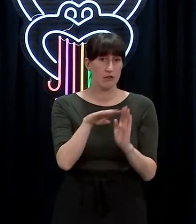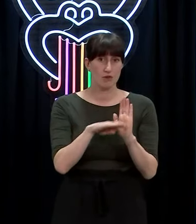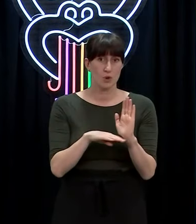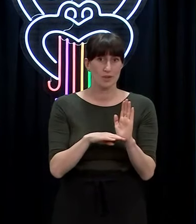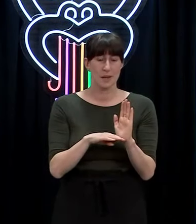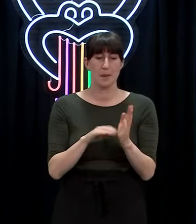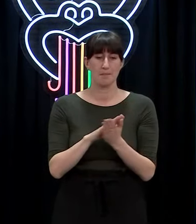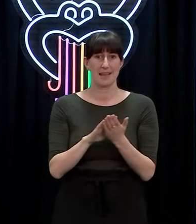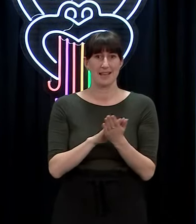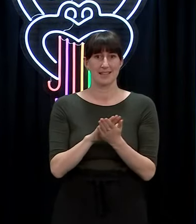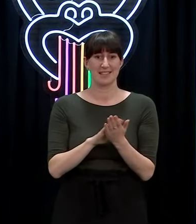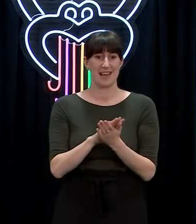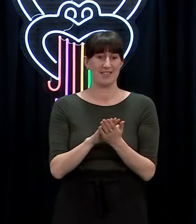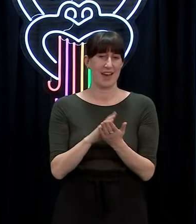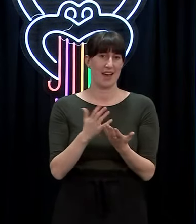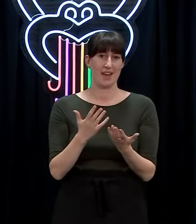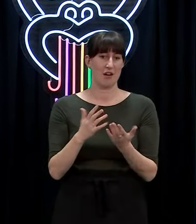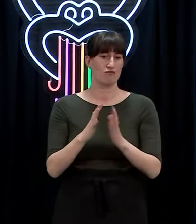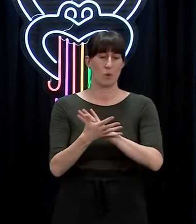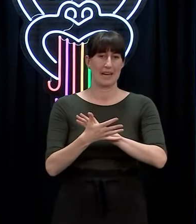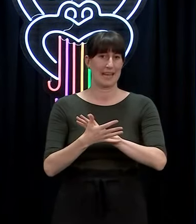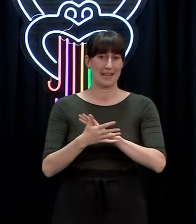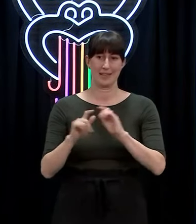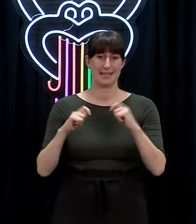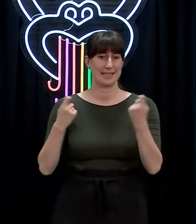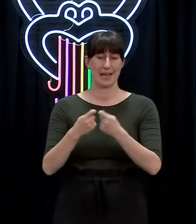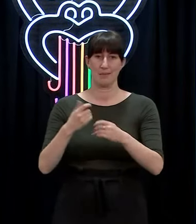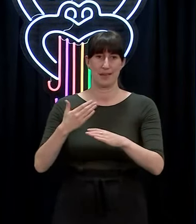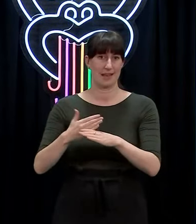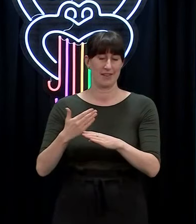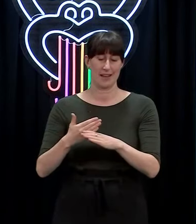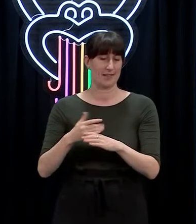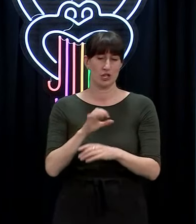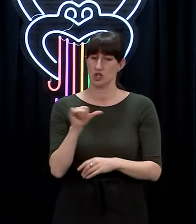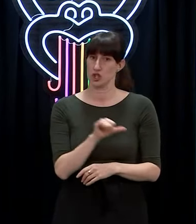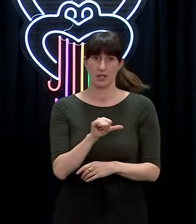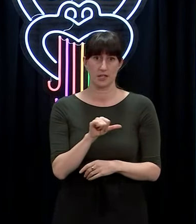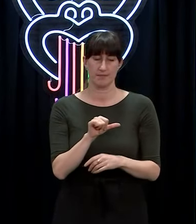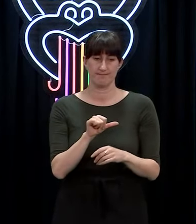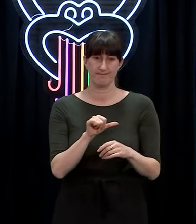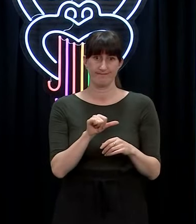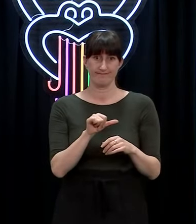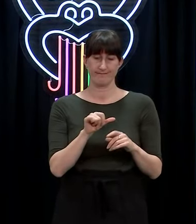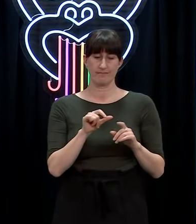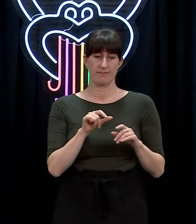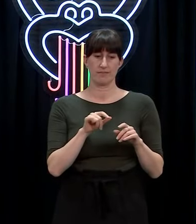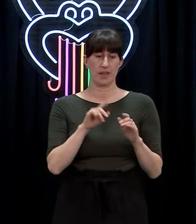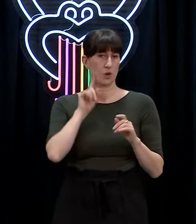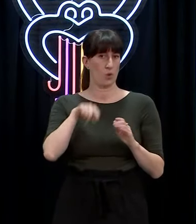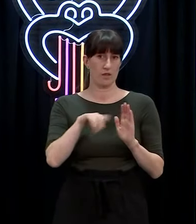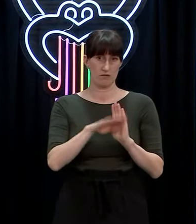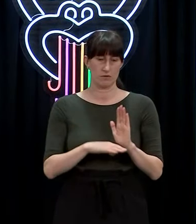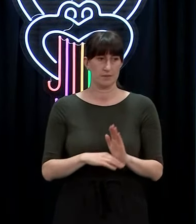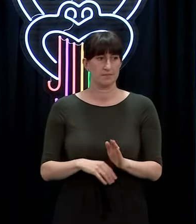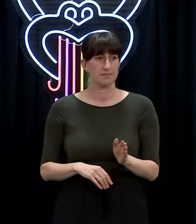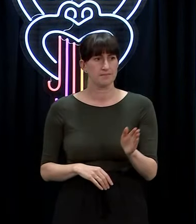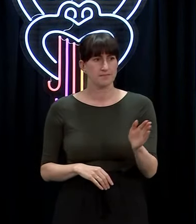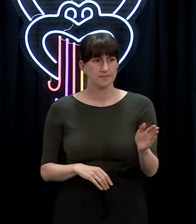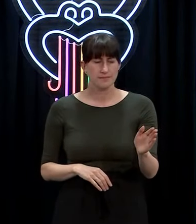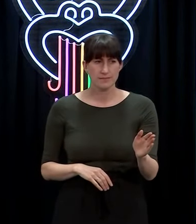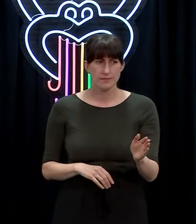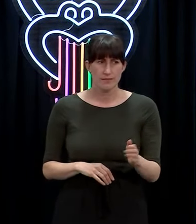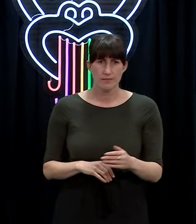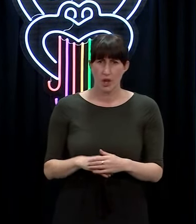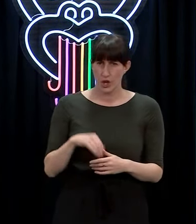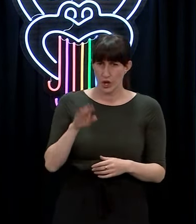effort, and they shouldn't. And also just, there's another report this morning about a small outbreak among a